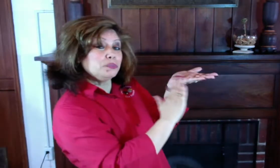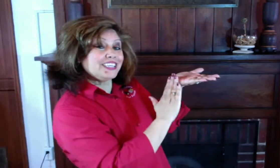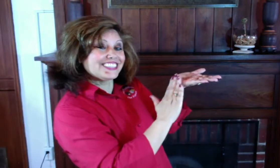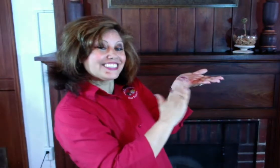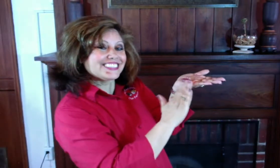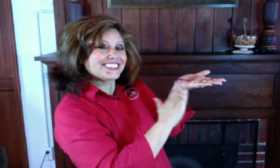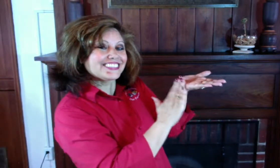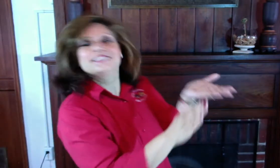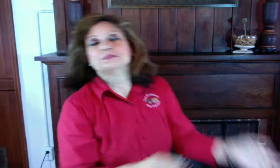me."